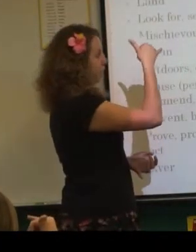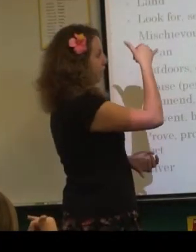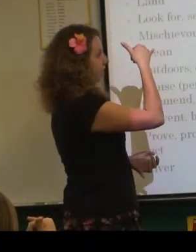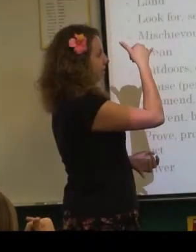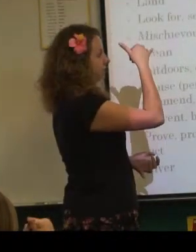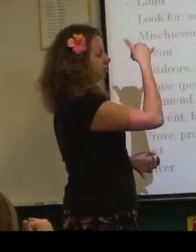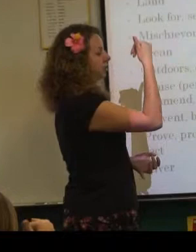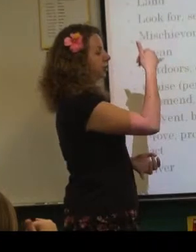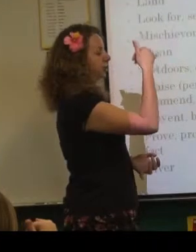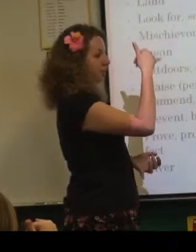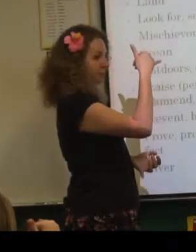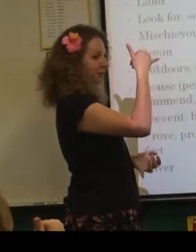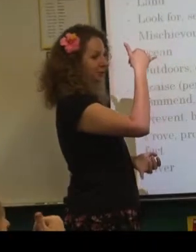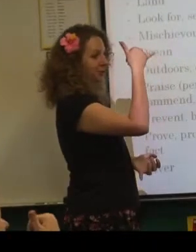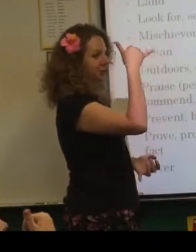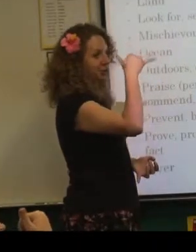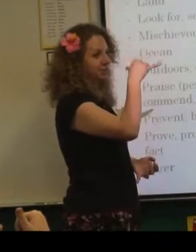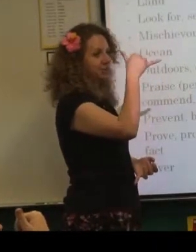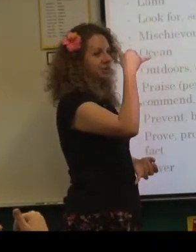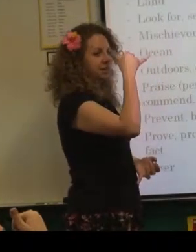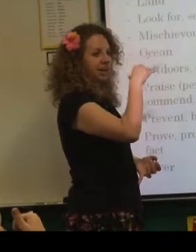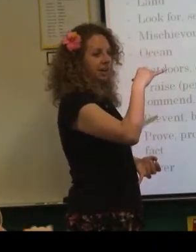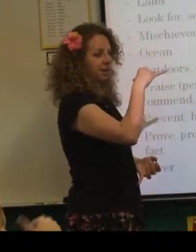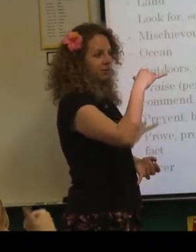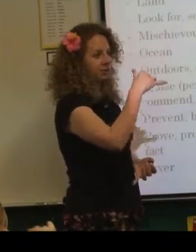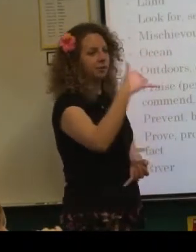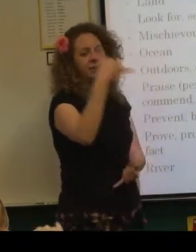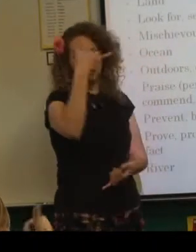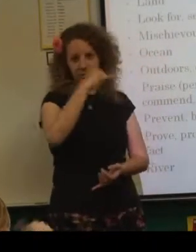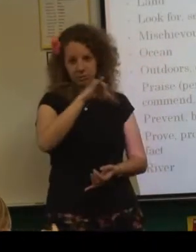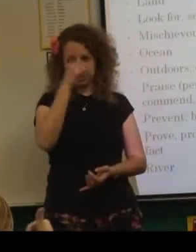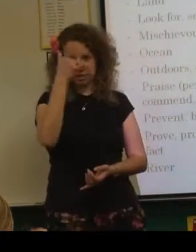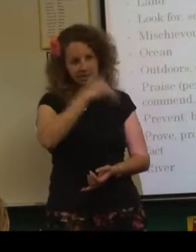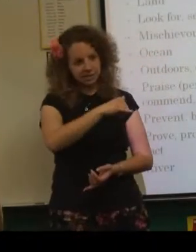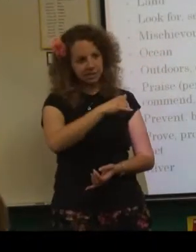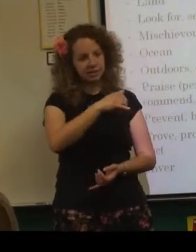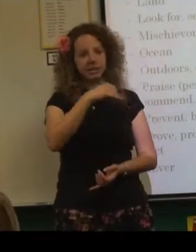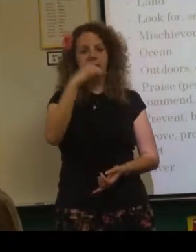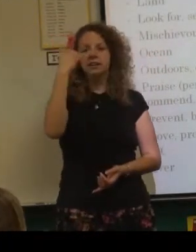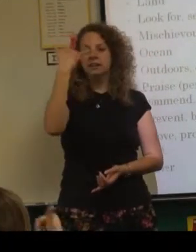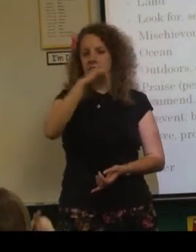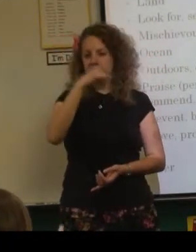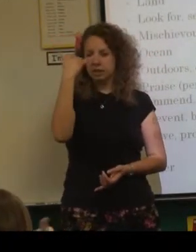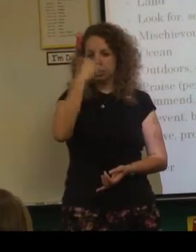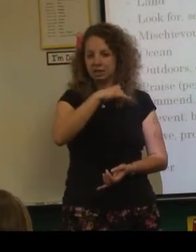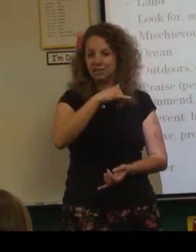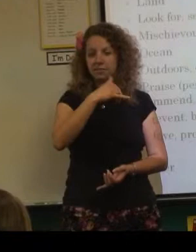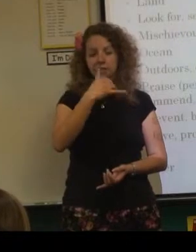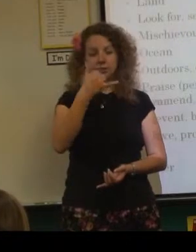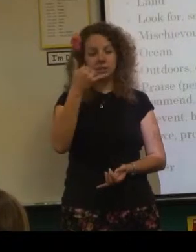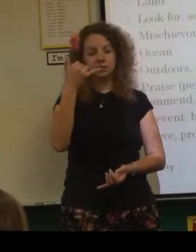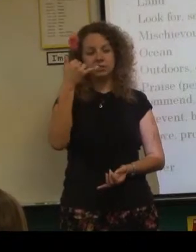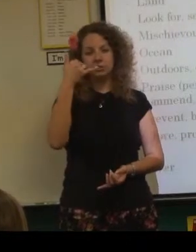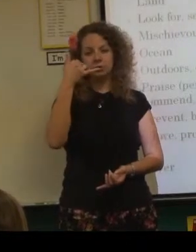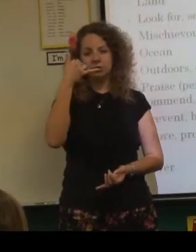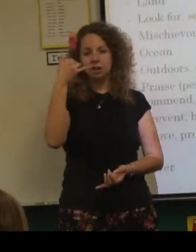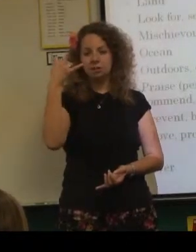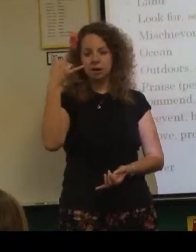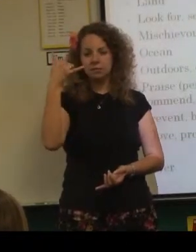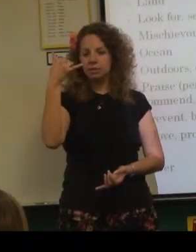Y your thumb closest to your nose and go down that way. So that's silly, that's ridiculous. I've also seen this used not as commonly